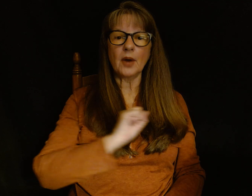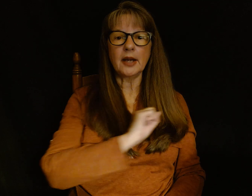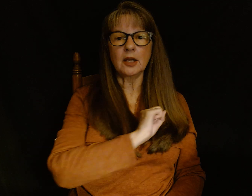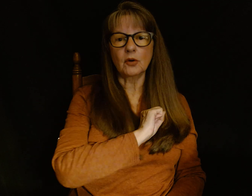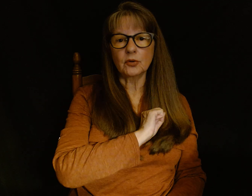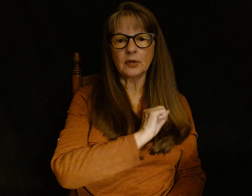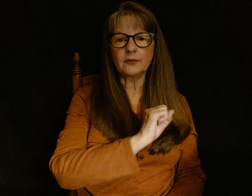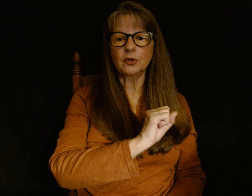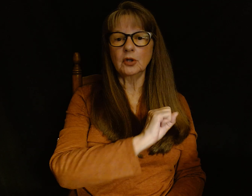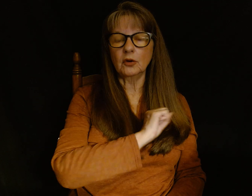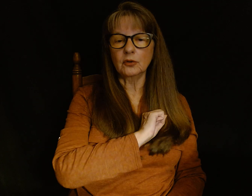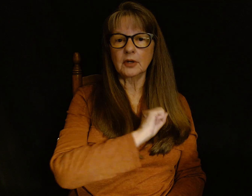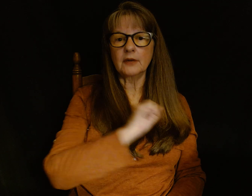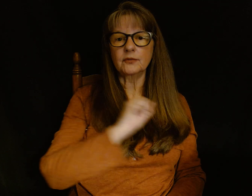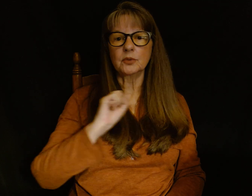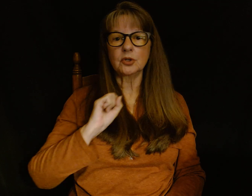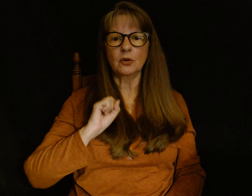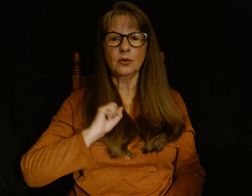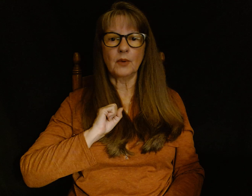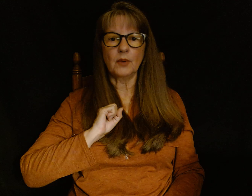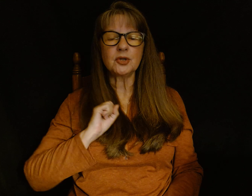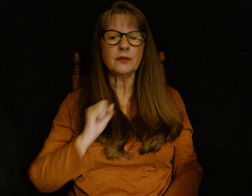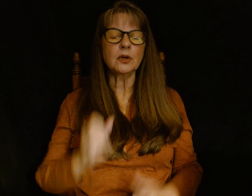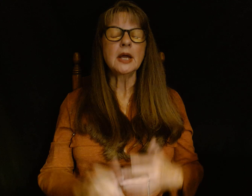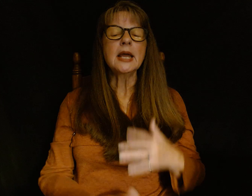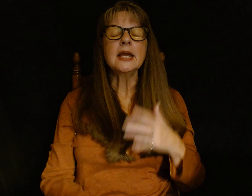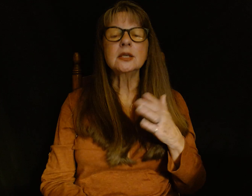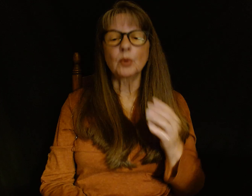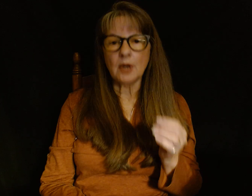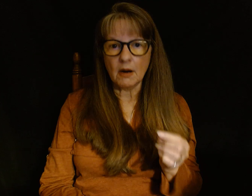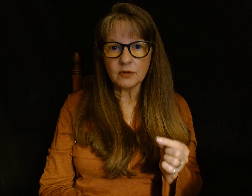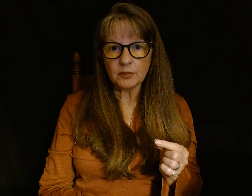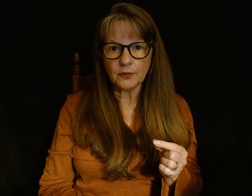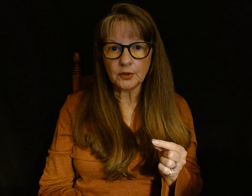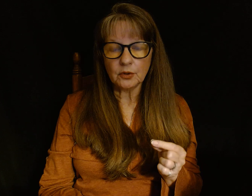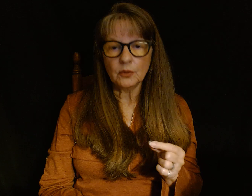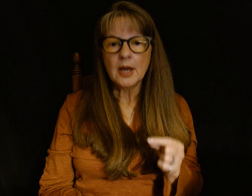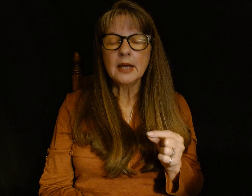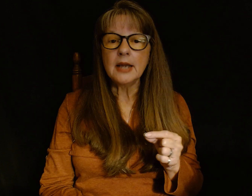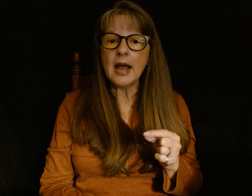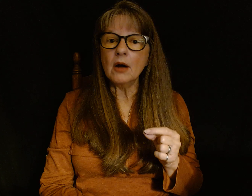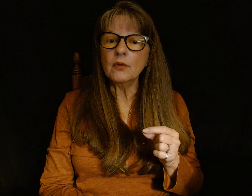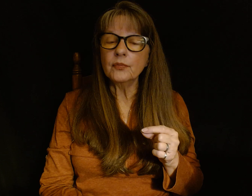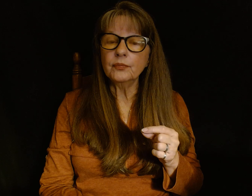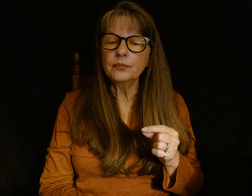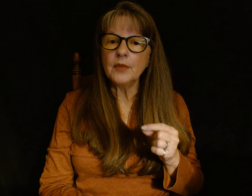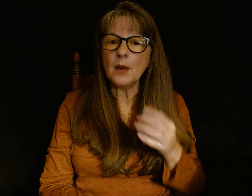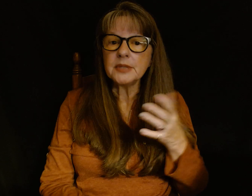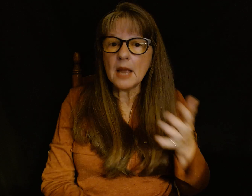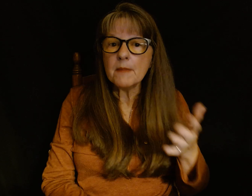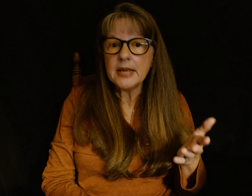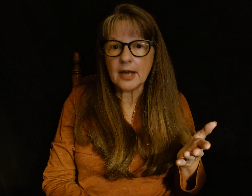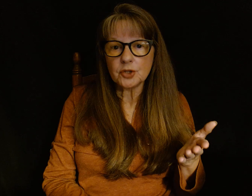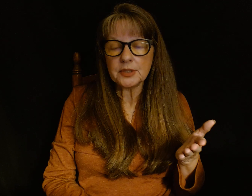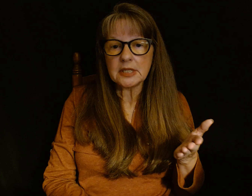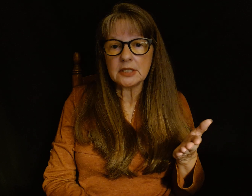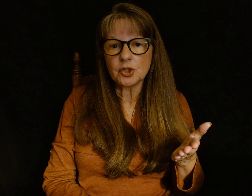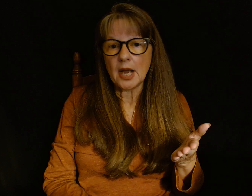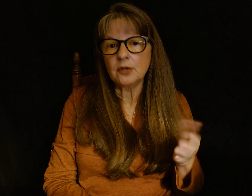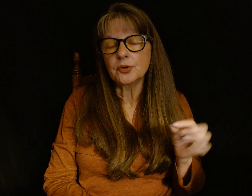and go to your left, or you can go to your left and go to your right, whichever is more comfortable for you. Now, I was ambidextrous as a child, so there's